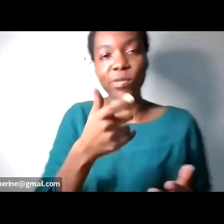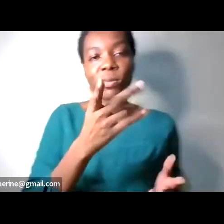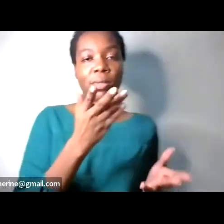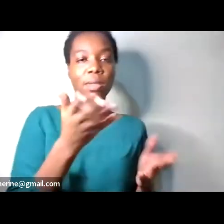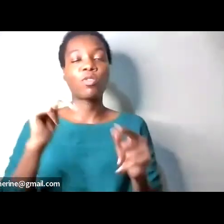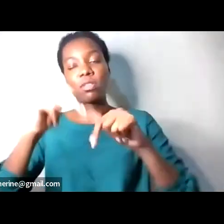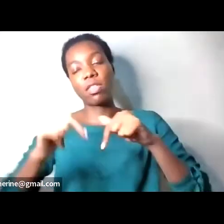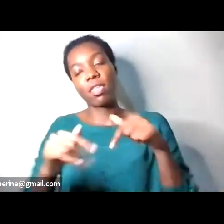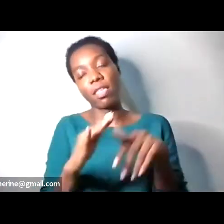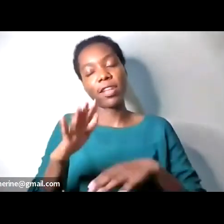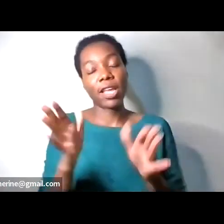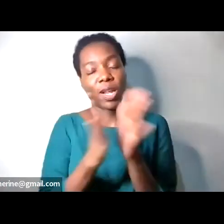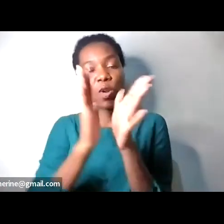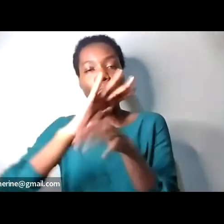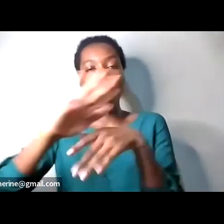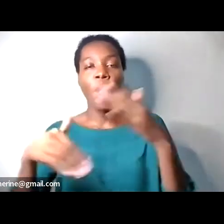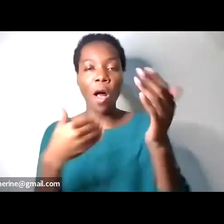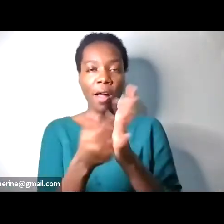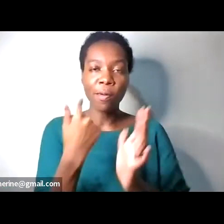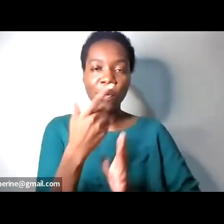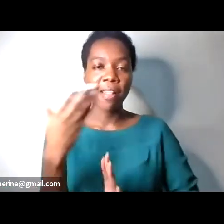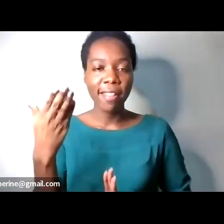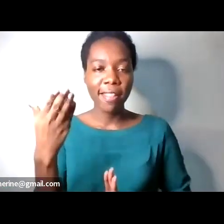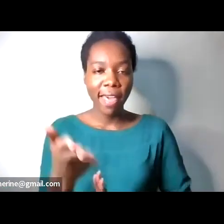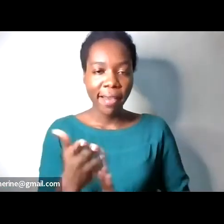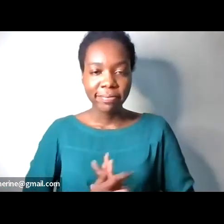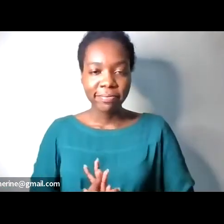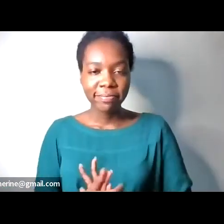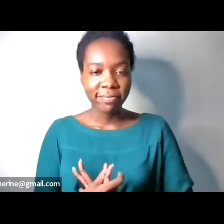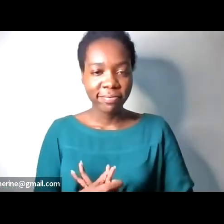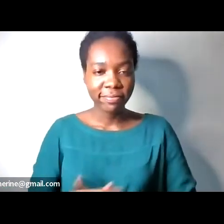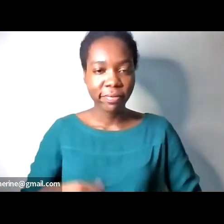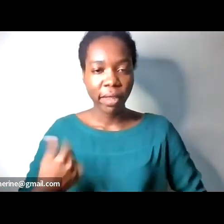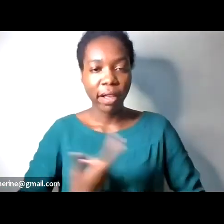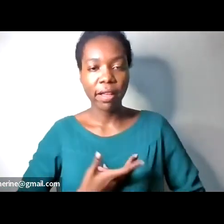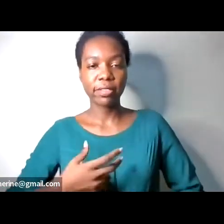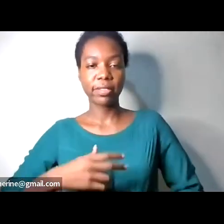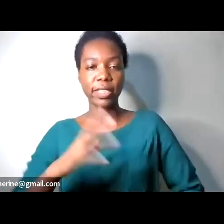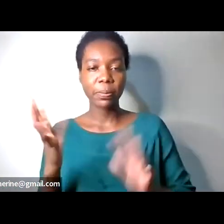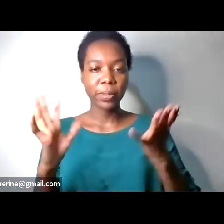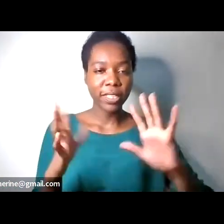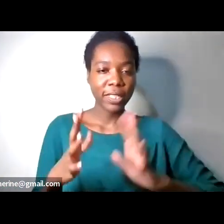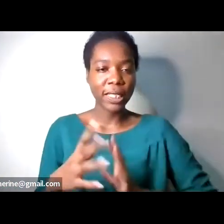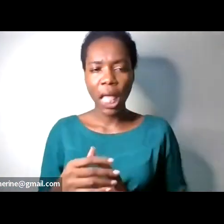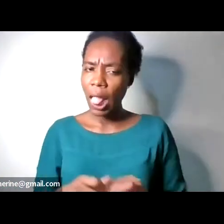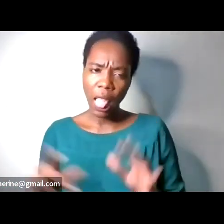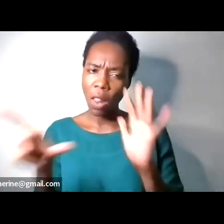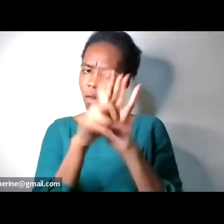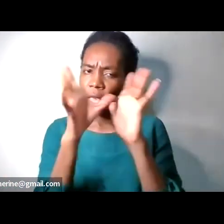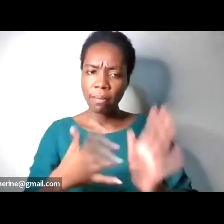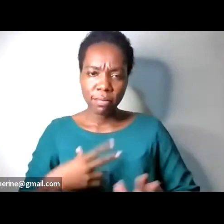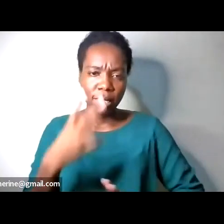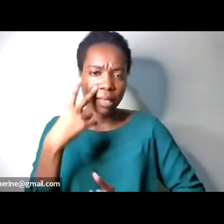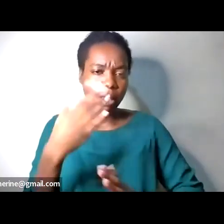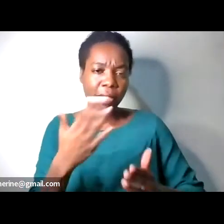evening, and everyone else who is on the call. We really appreciate you. Hey, Wakili, I see you. Thank you very much for joining